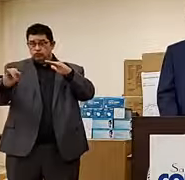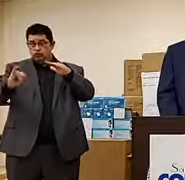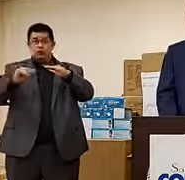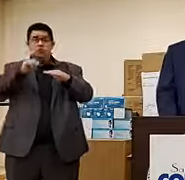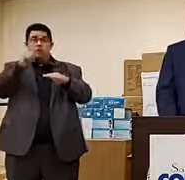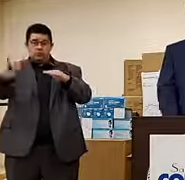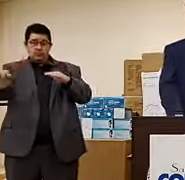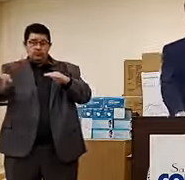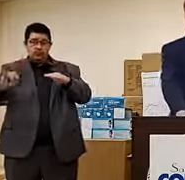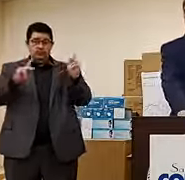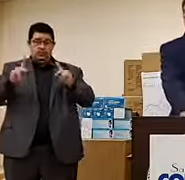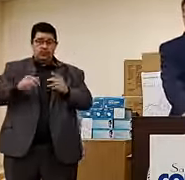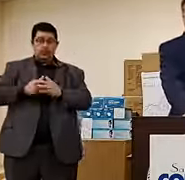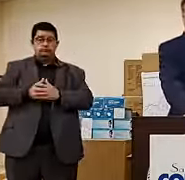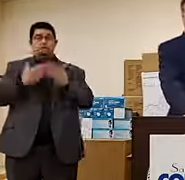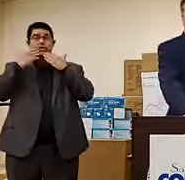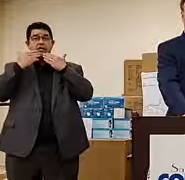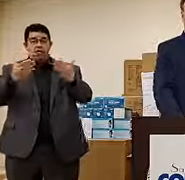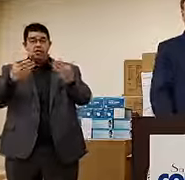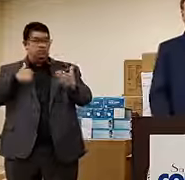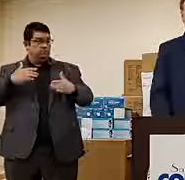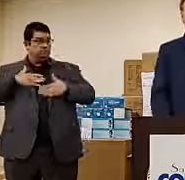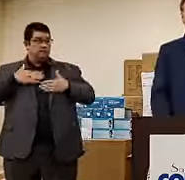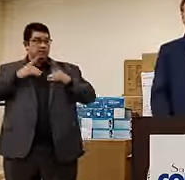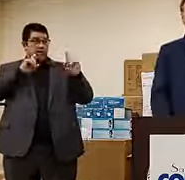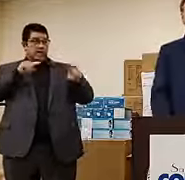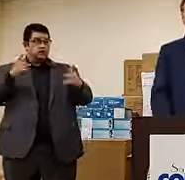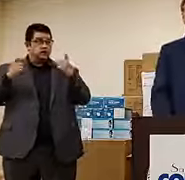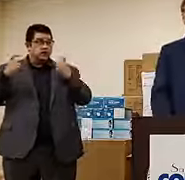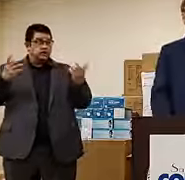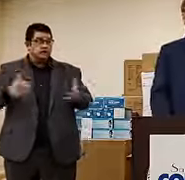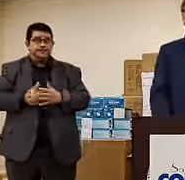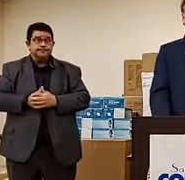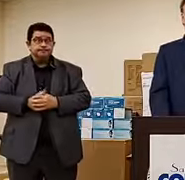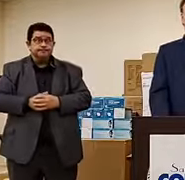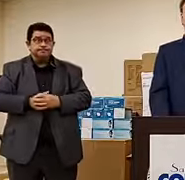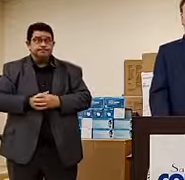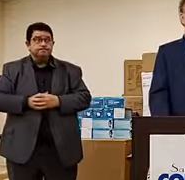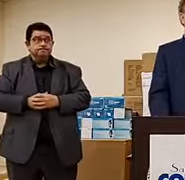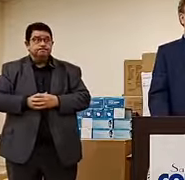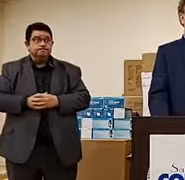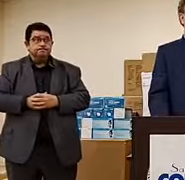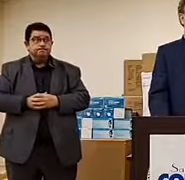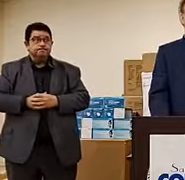County. Thank you, and I would be glad to answer any questions.